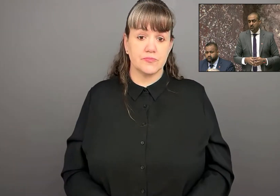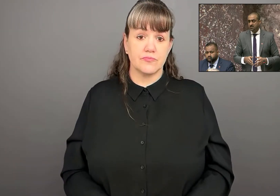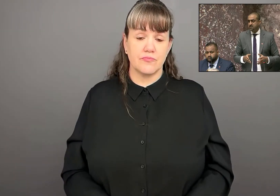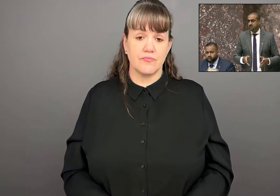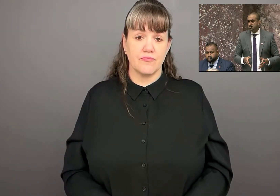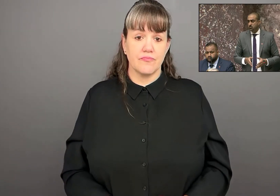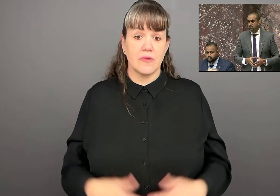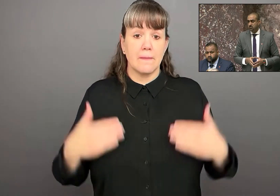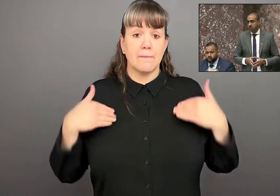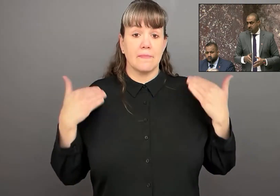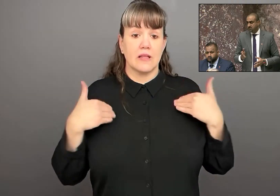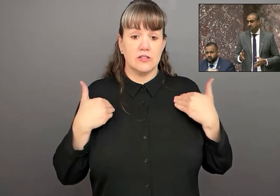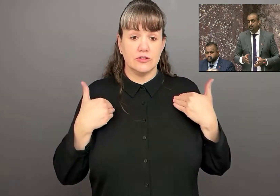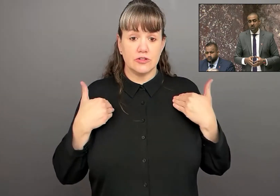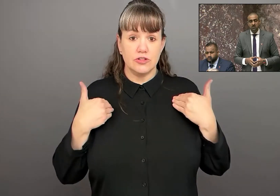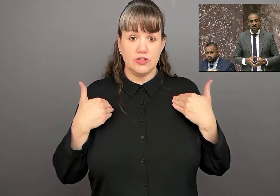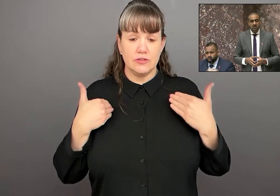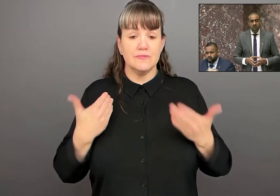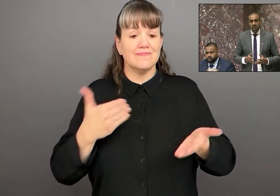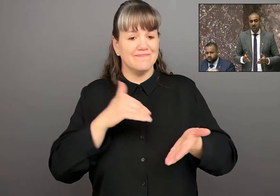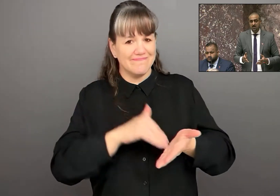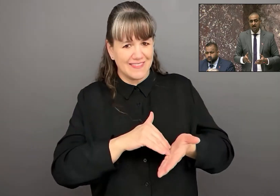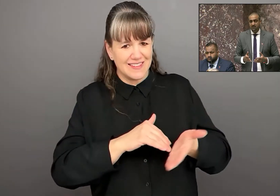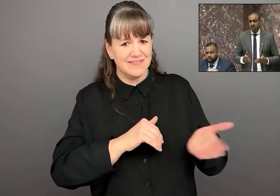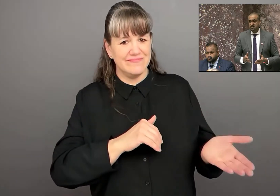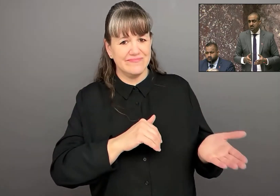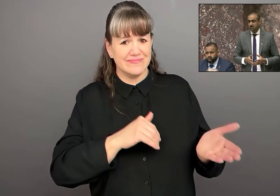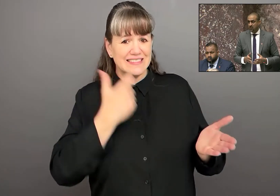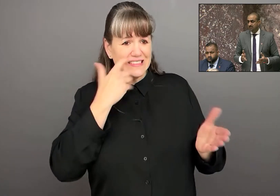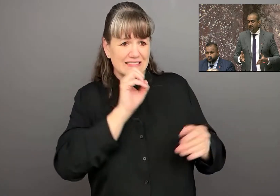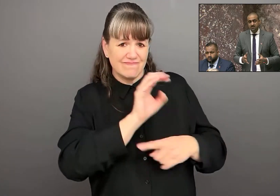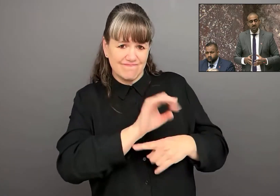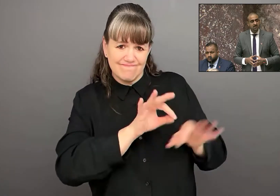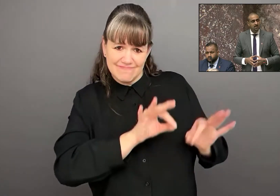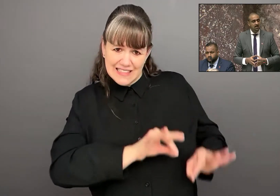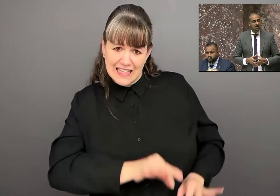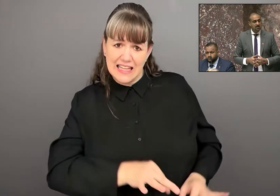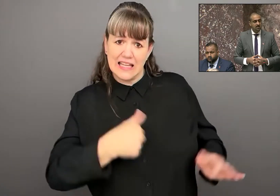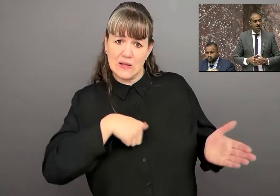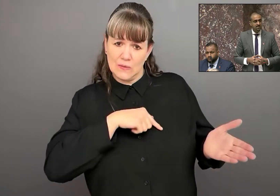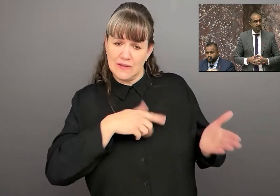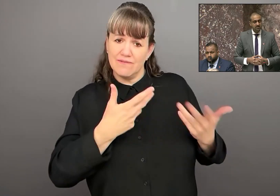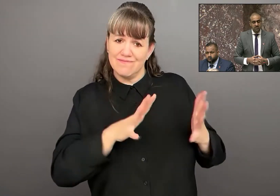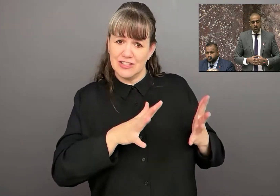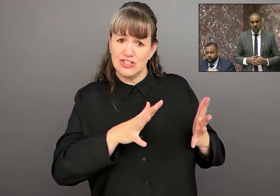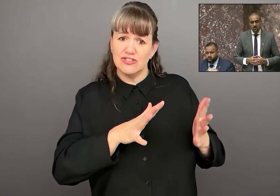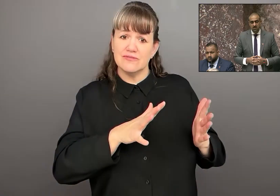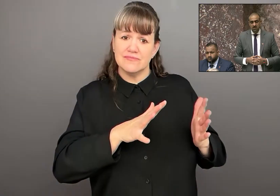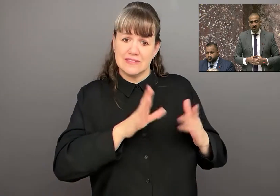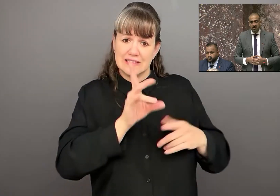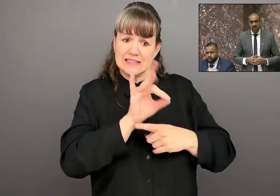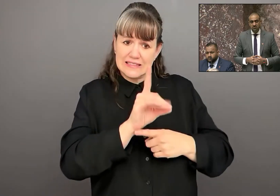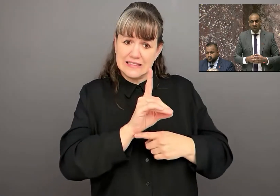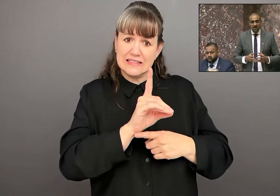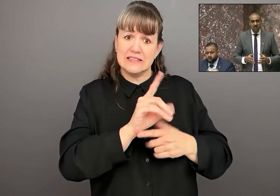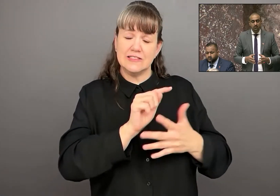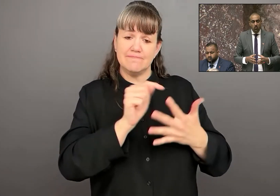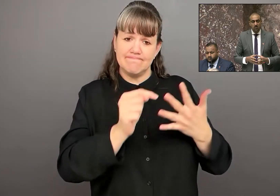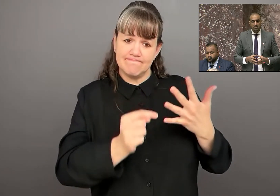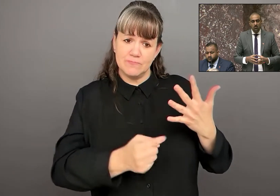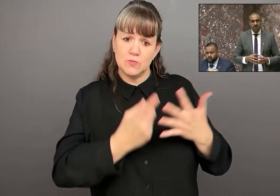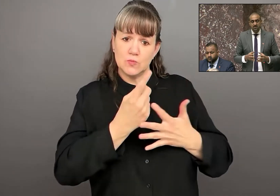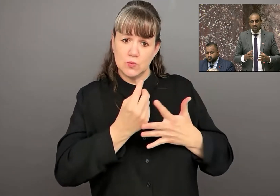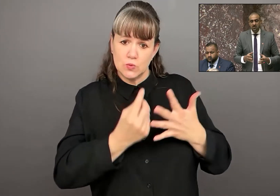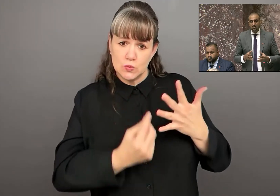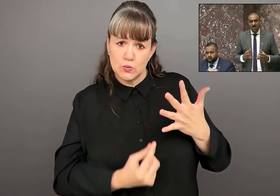to address this situation to the member. The member and I canvassed this at great lengths in estimates as well. It's vitally